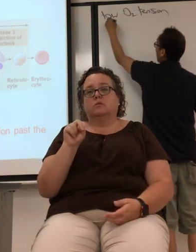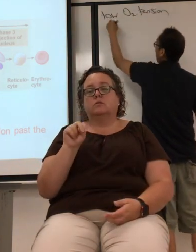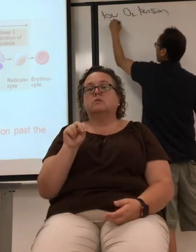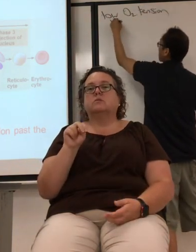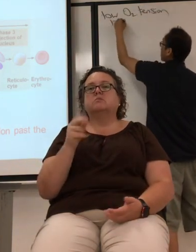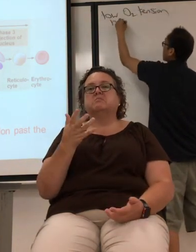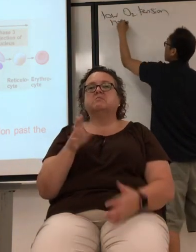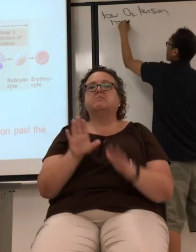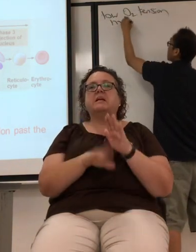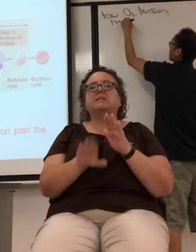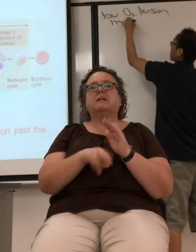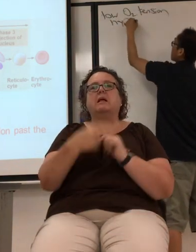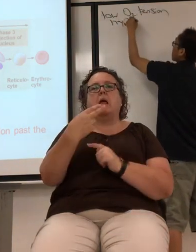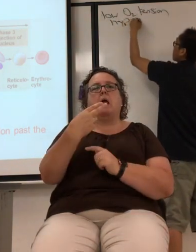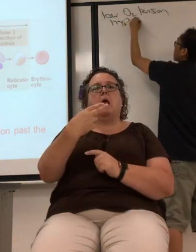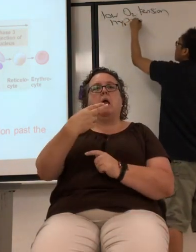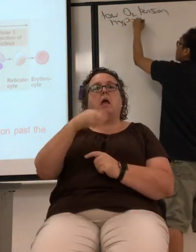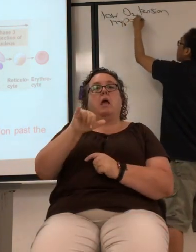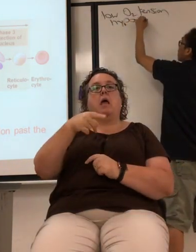basically hypoxia.